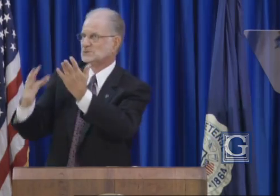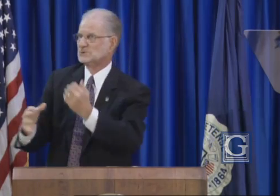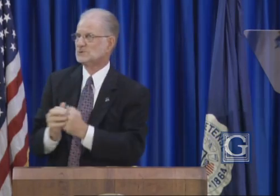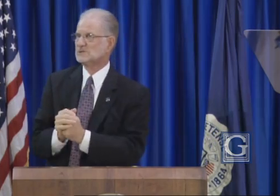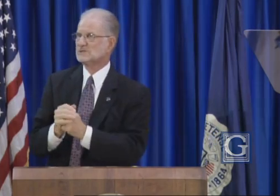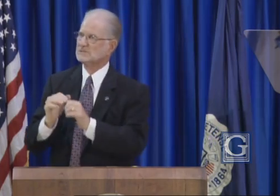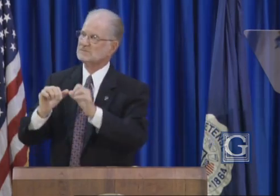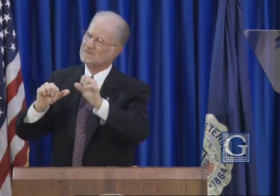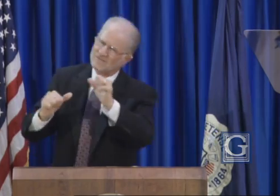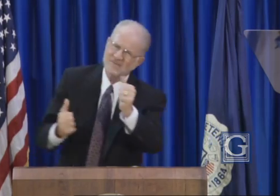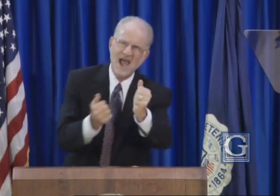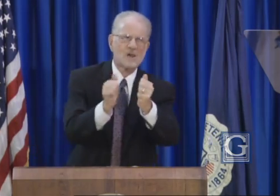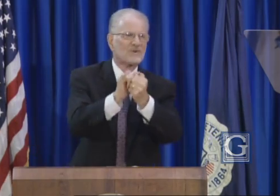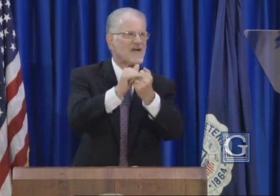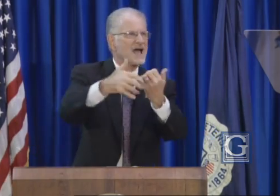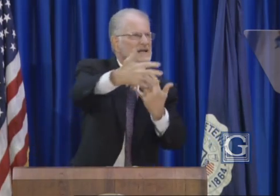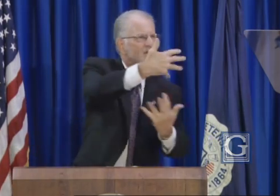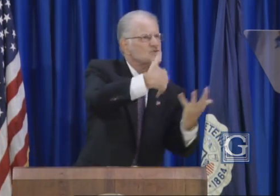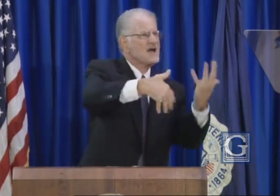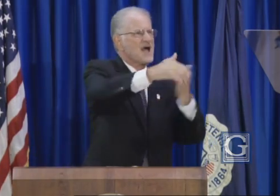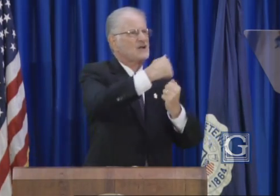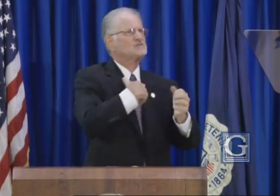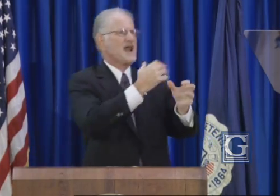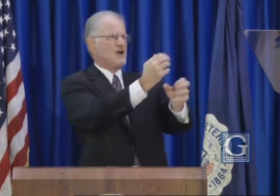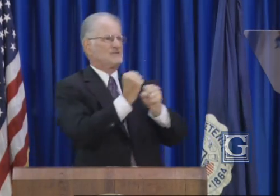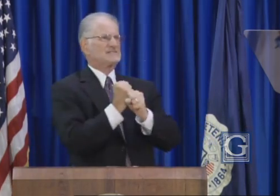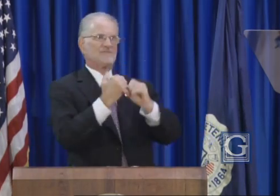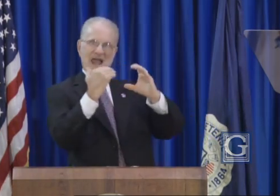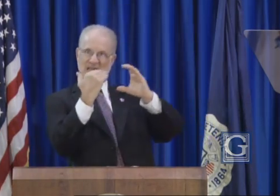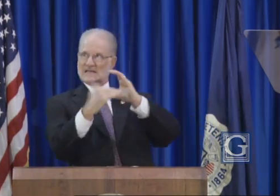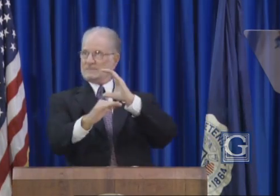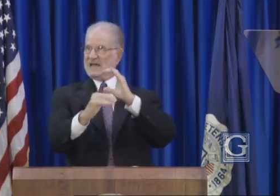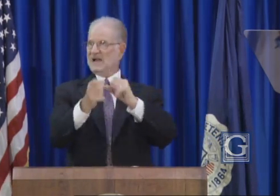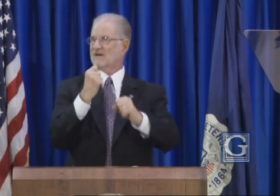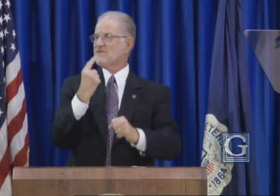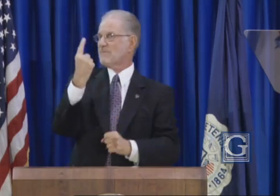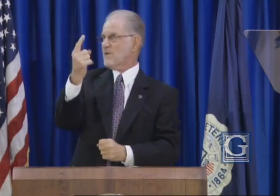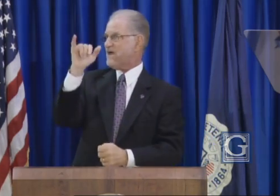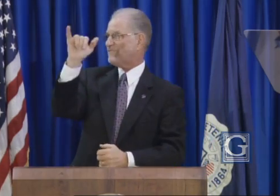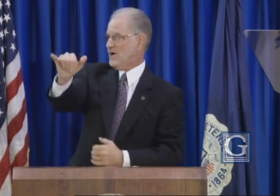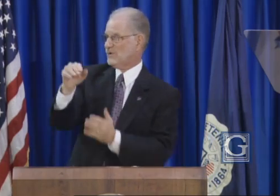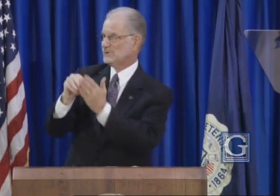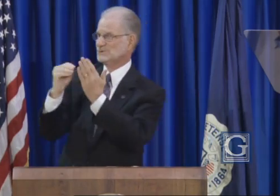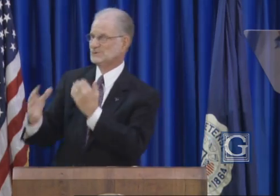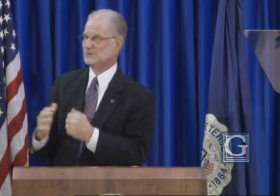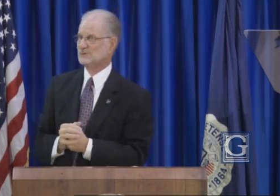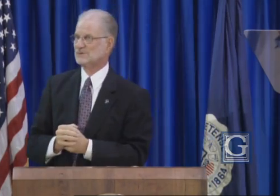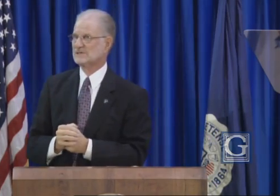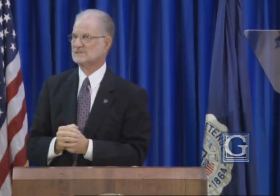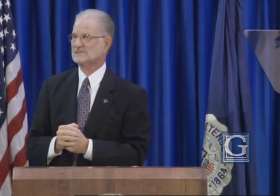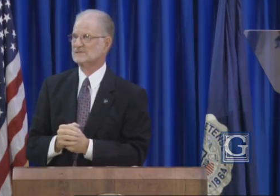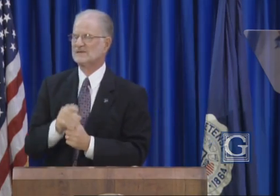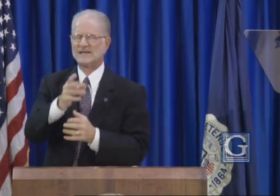I recently spoke with all of the new graduate students, and following that interaction, I received an email from one of